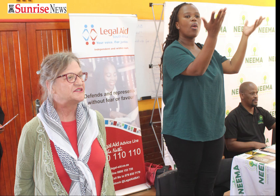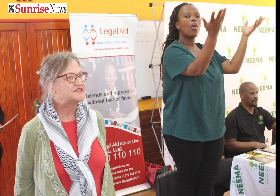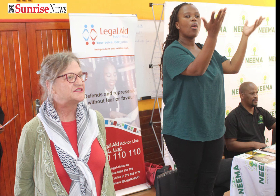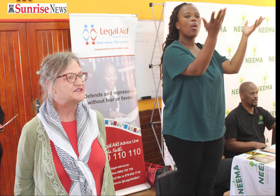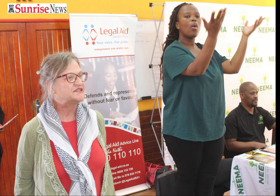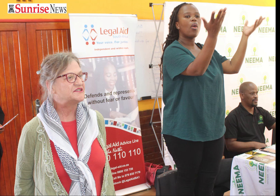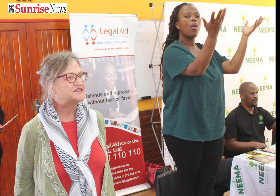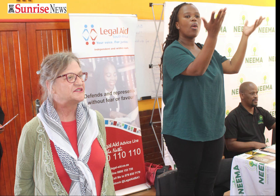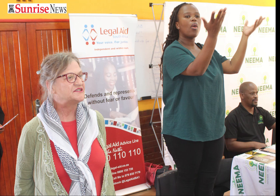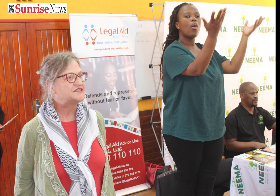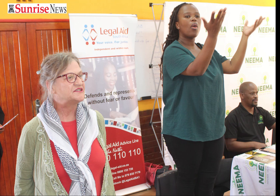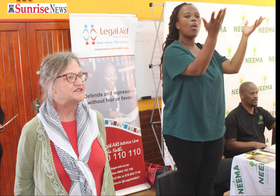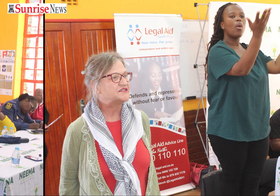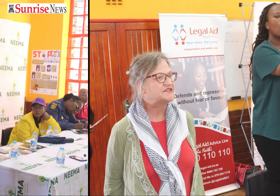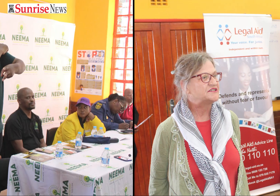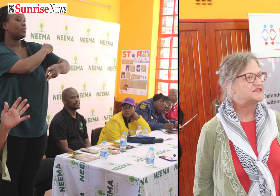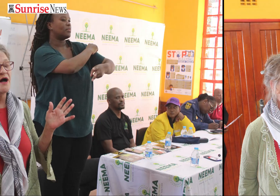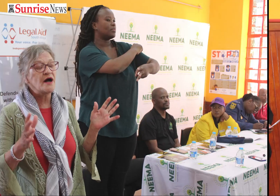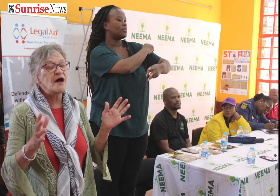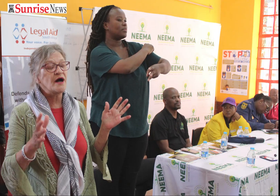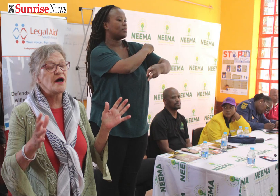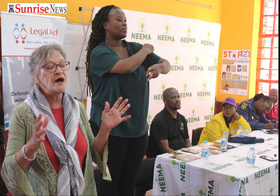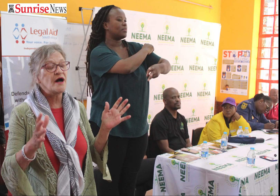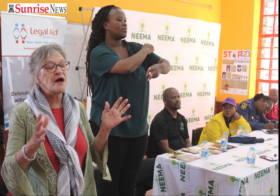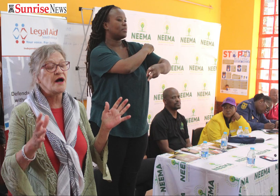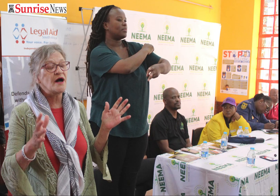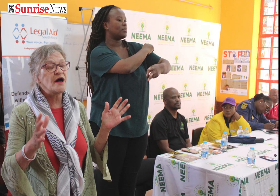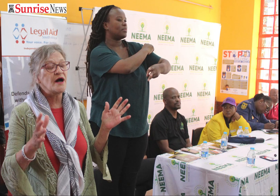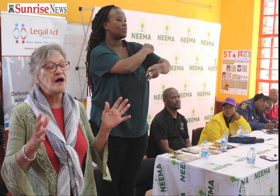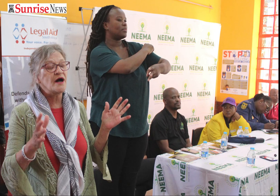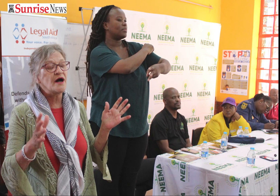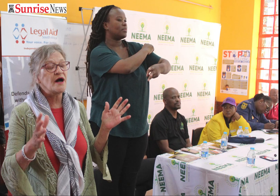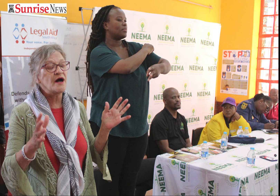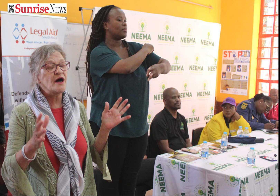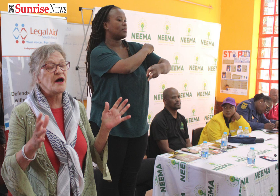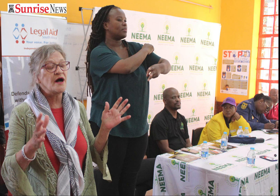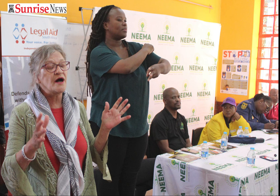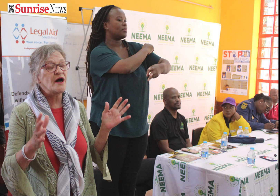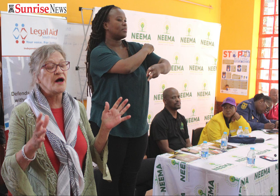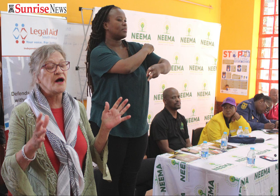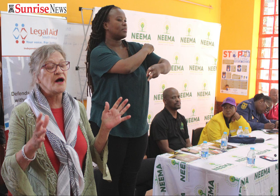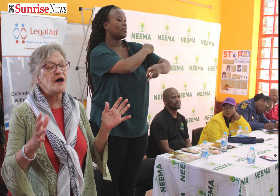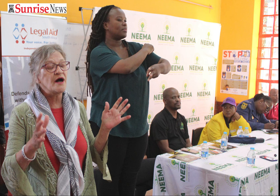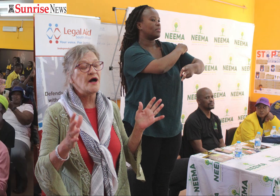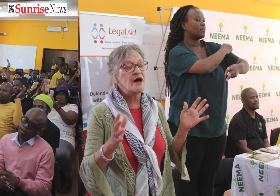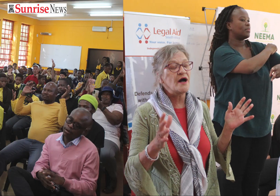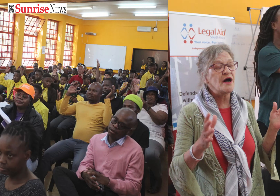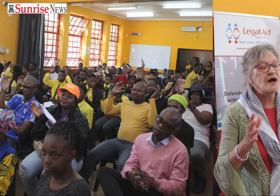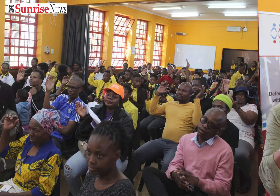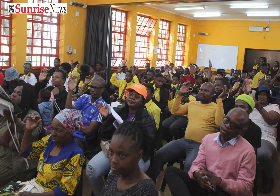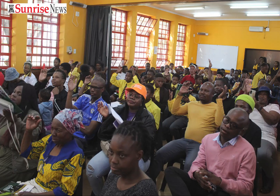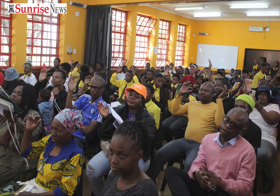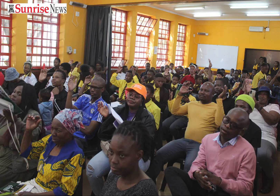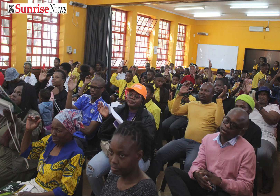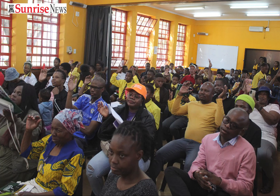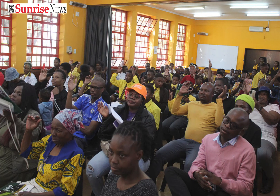Those people have got voices to run and go to knock to the neighbor. When you are deaf, what must the parent do? You know, so I